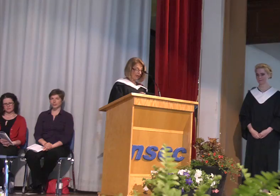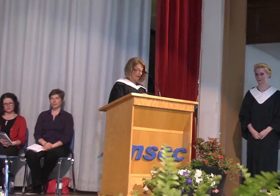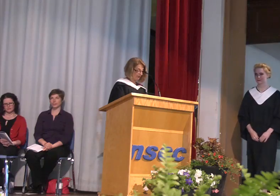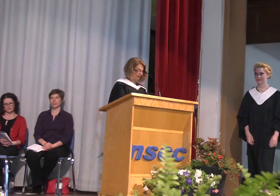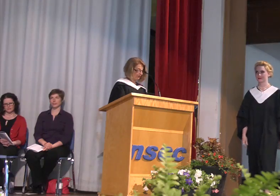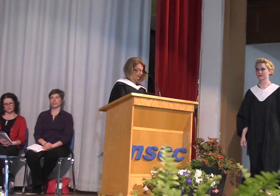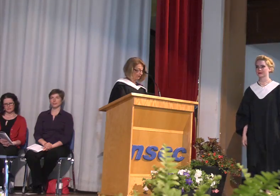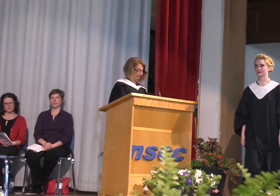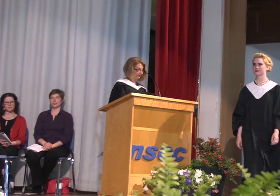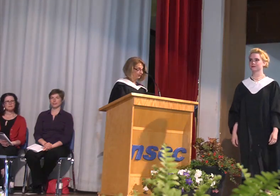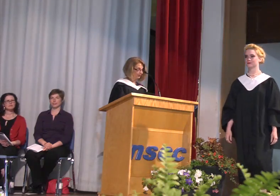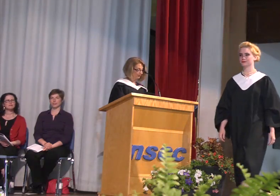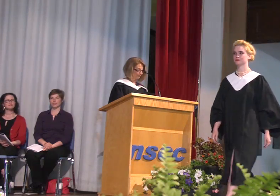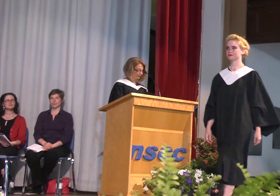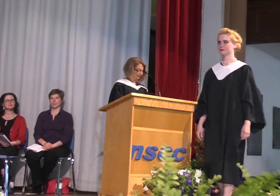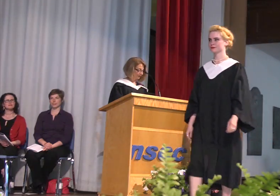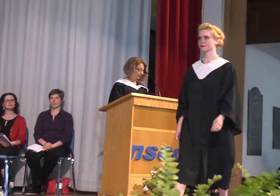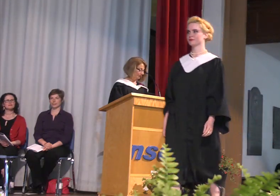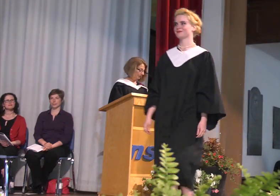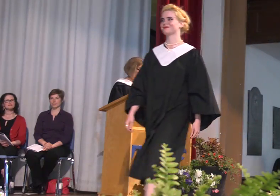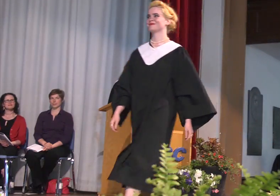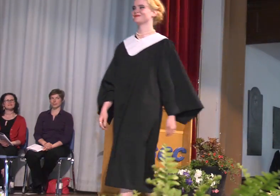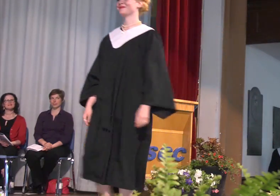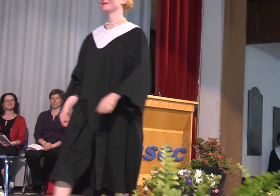Kelsey Gillis.